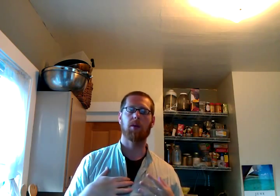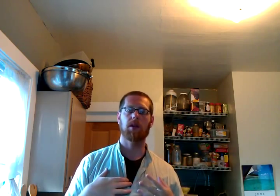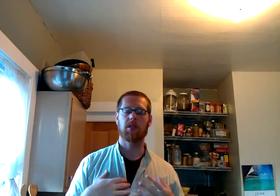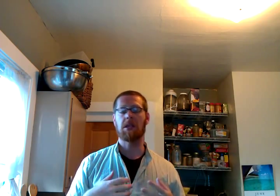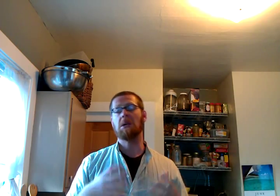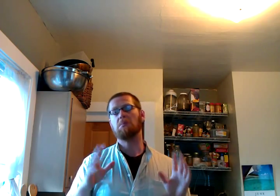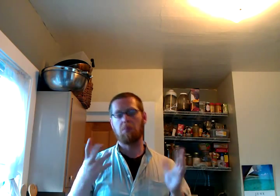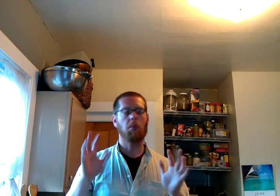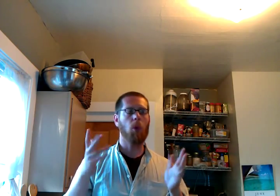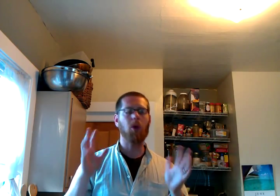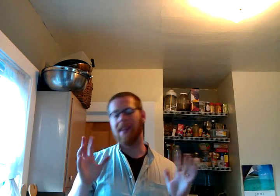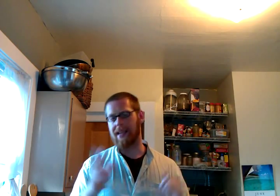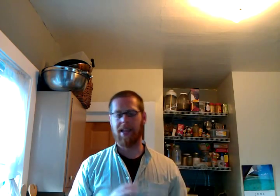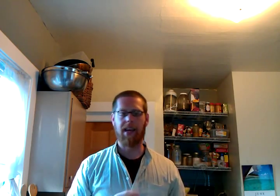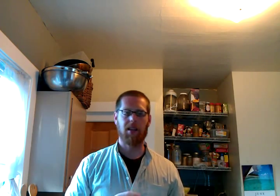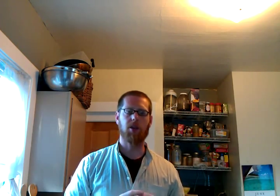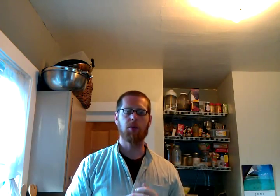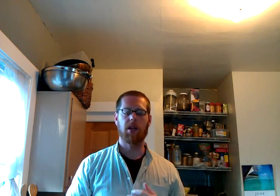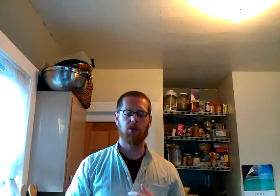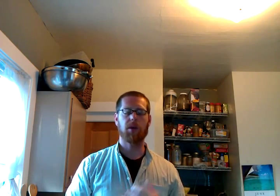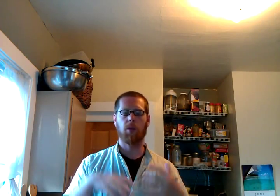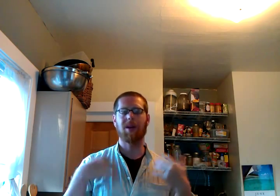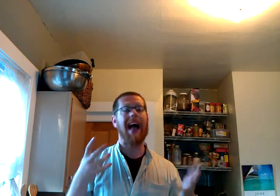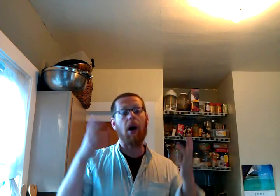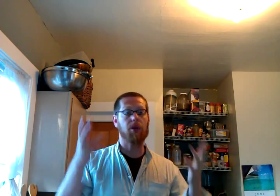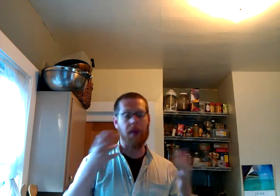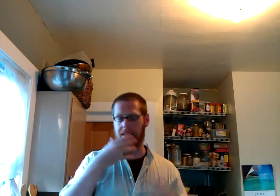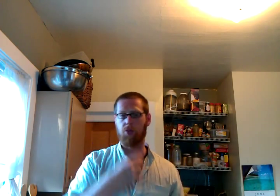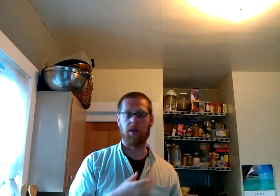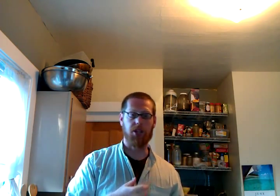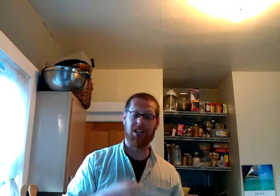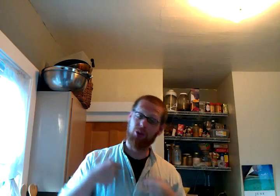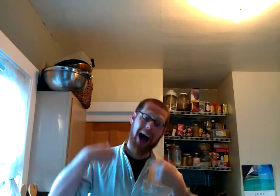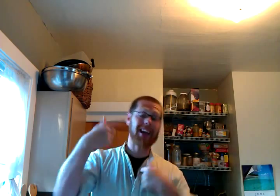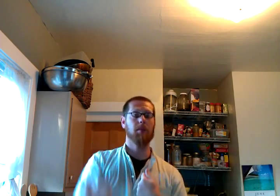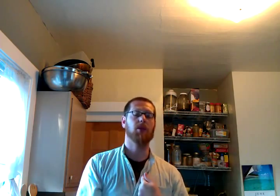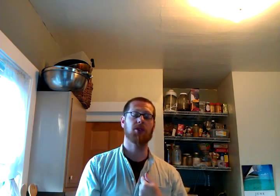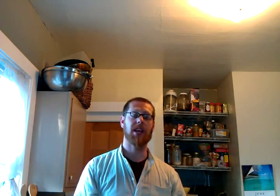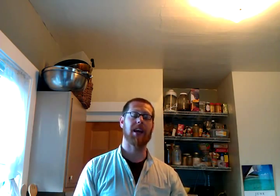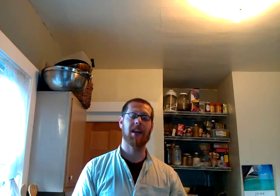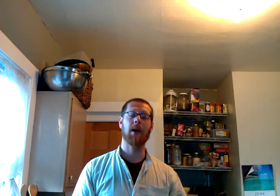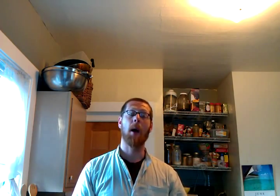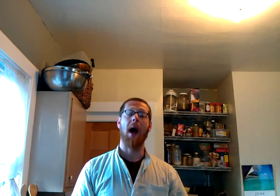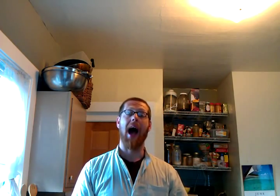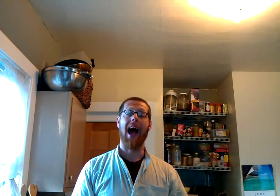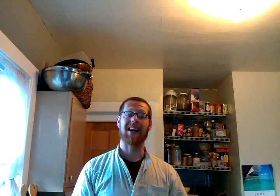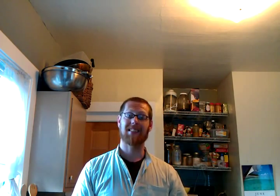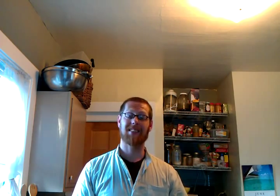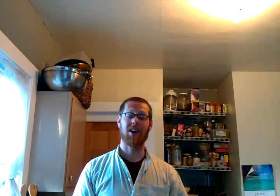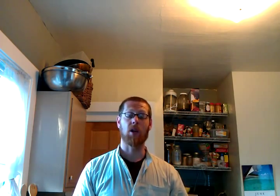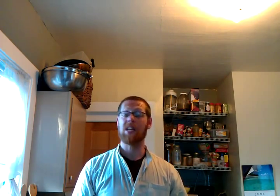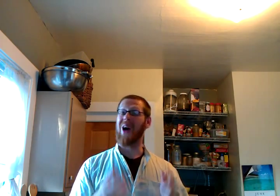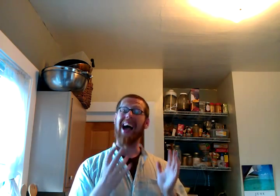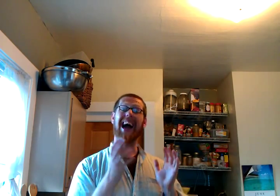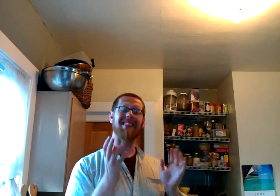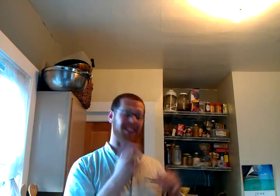was more or less secular humanist. We weren't allowed to practice religion, so I came to Christianity as an adult. So I got the